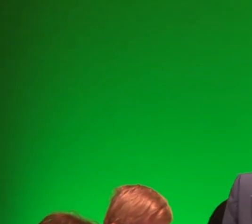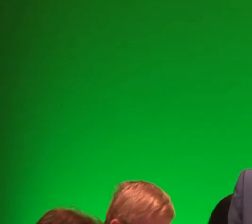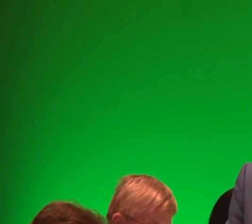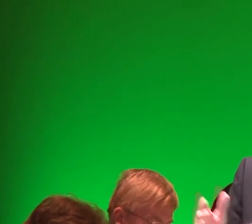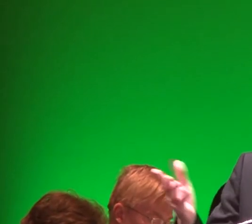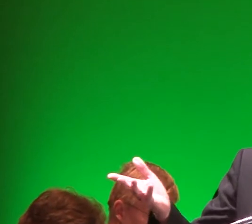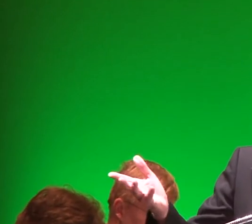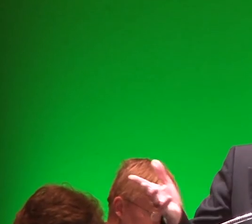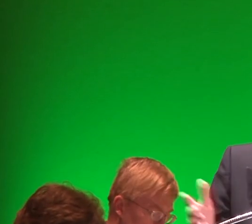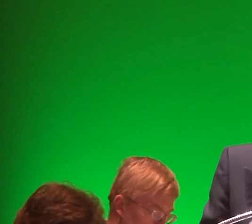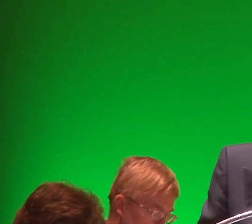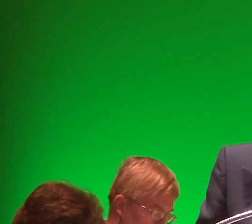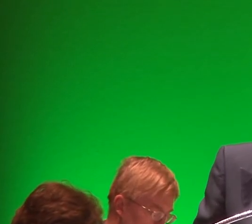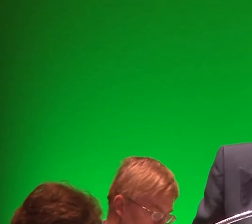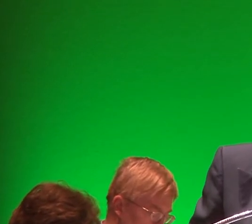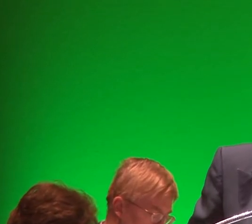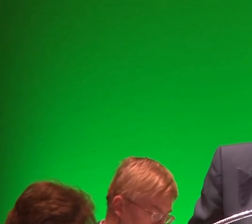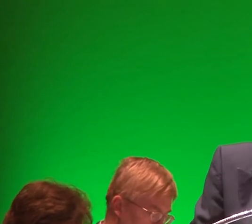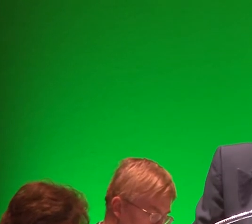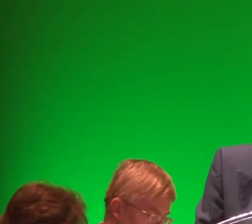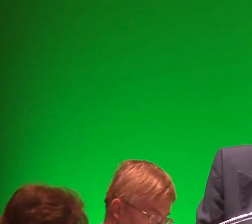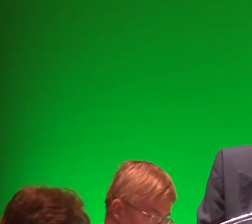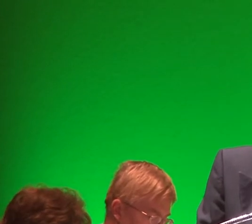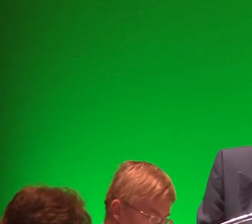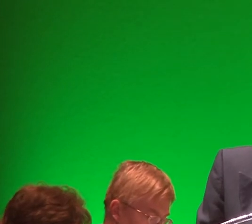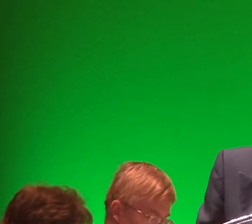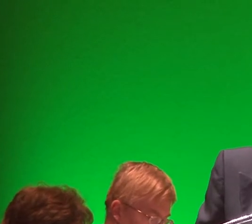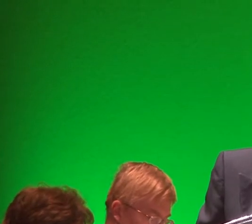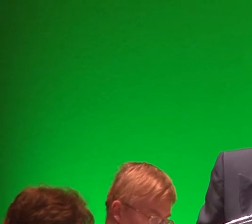I'm always moved by our opening.